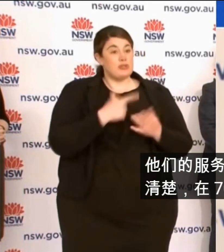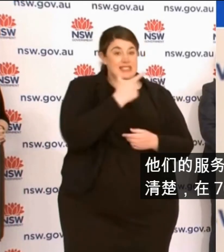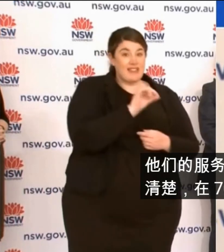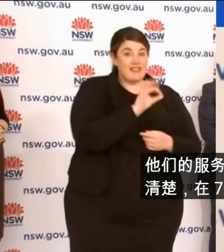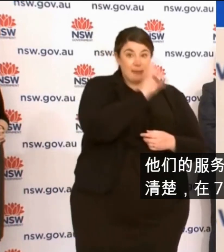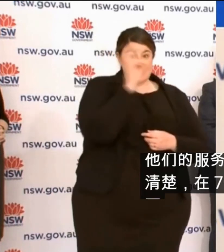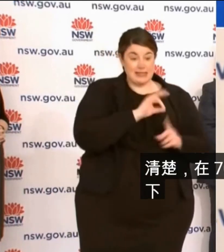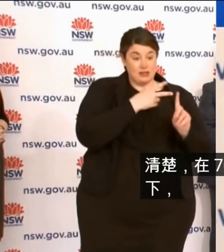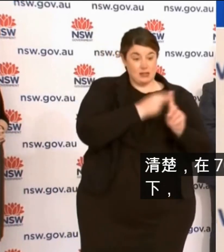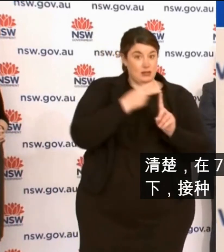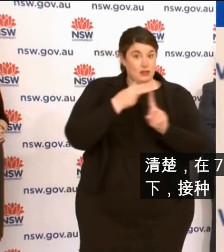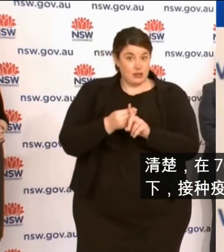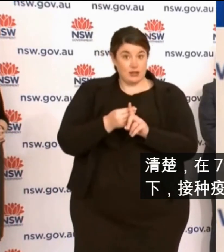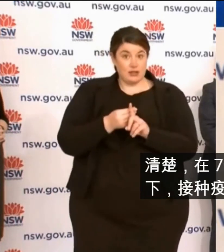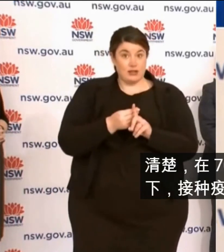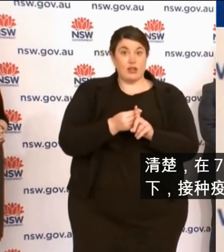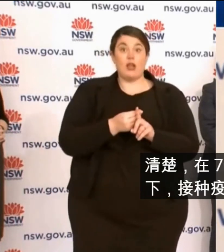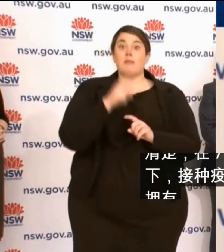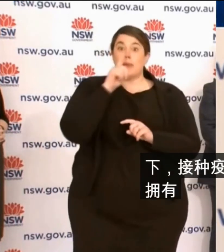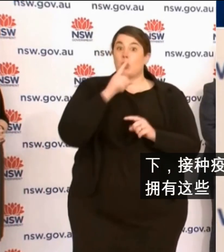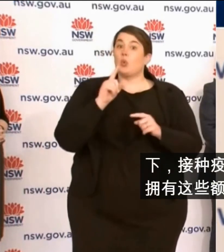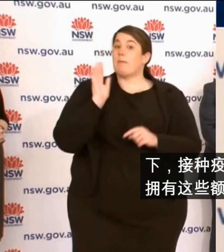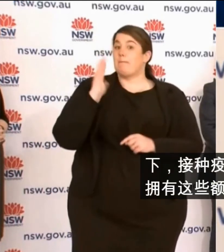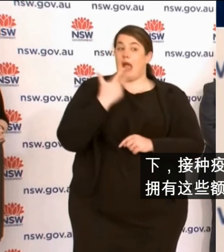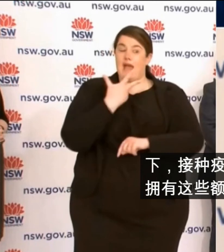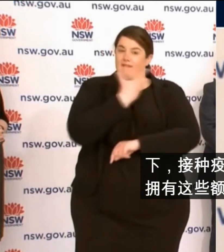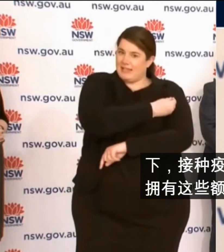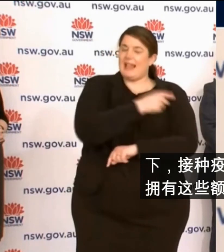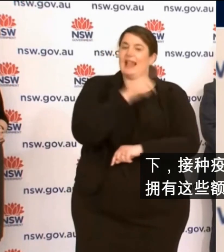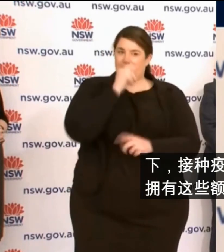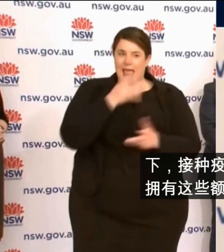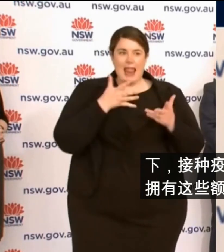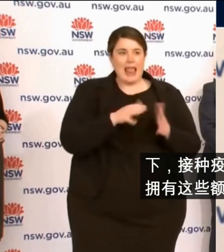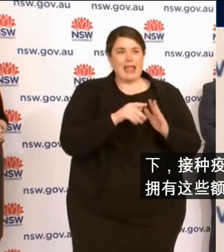double dose, it will be vaccinated people that will have those extra freedoms.